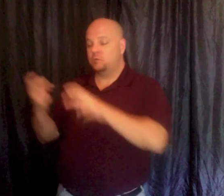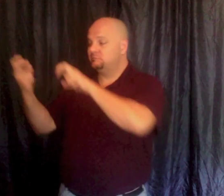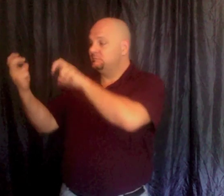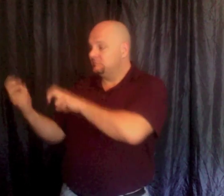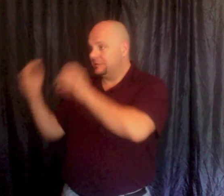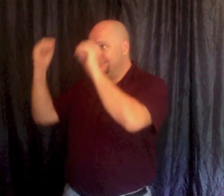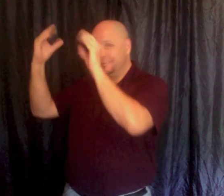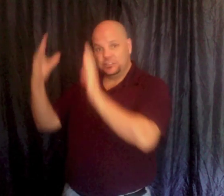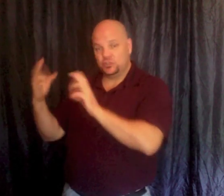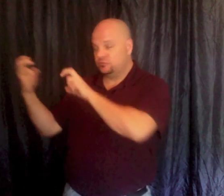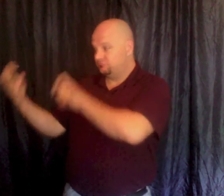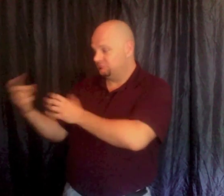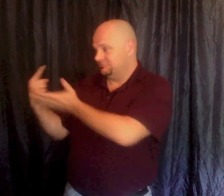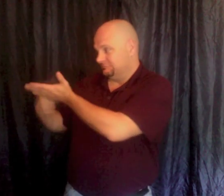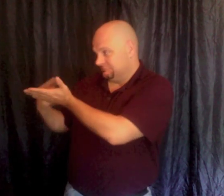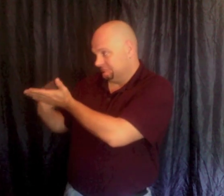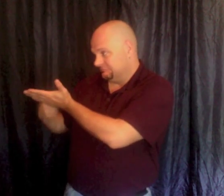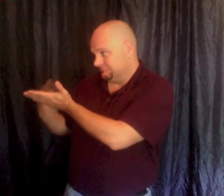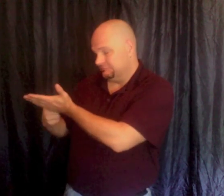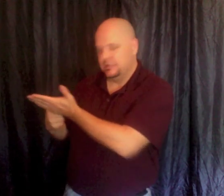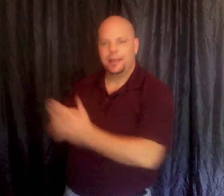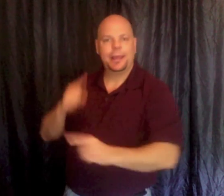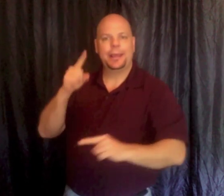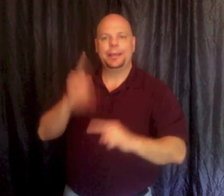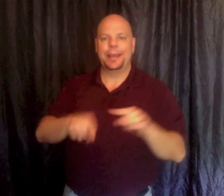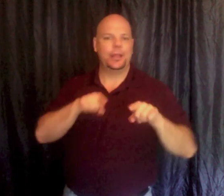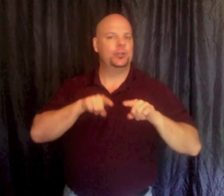is something that cannot be done on the fly.